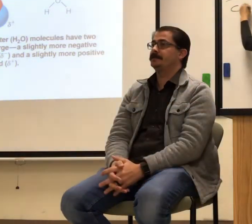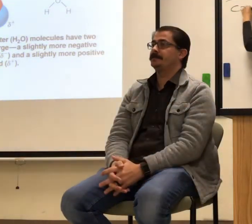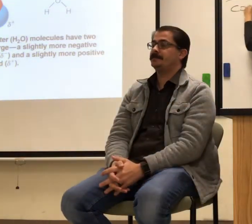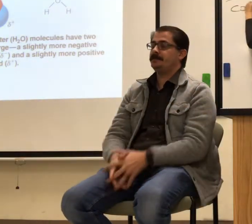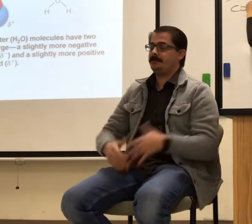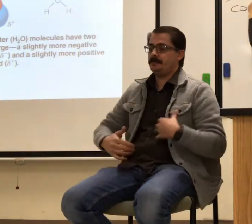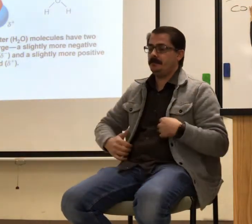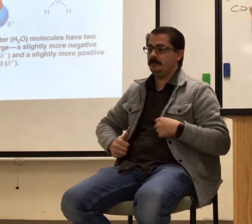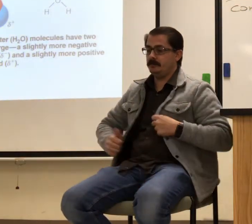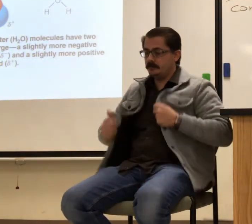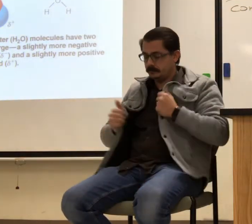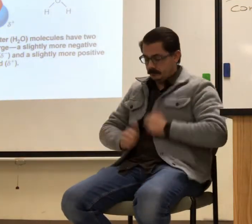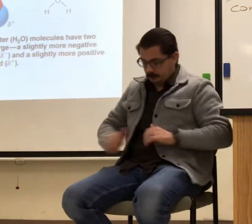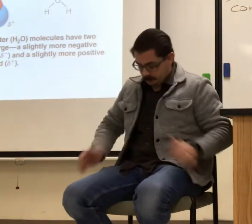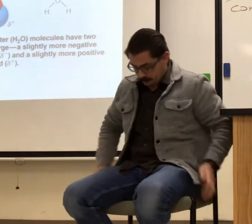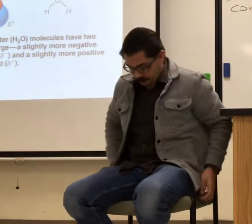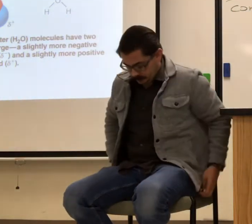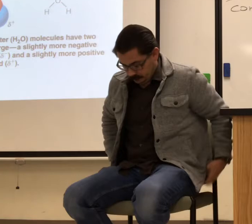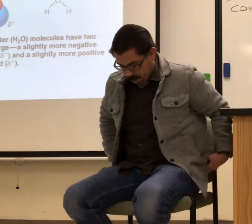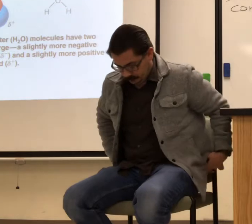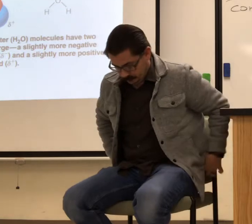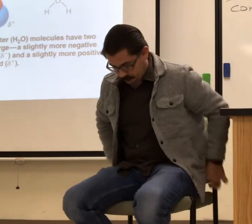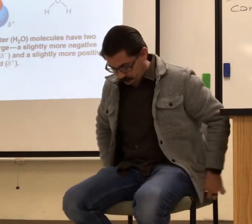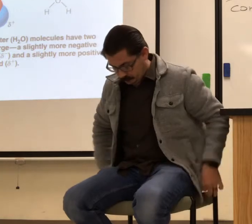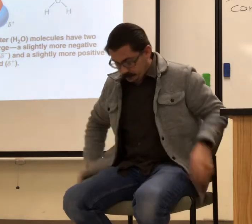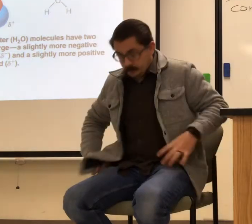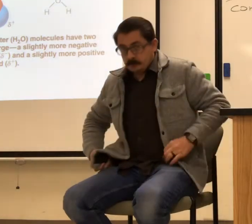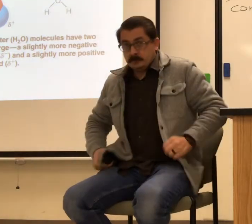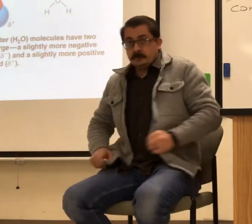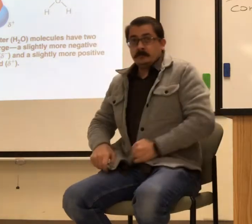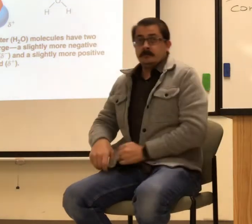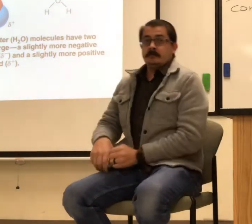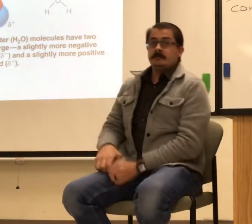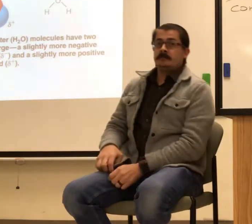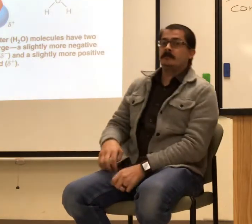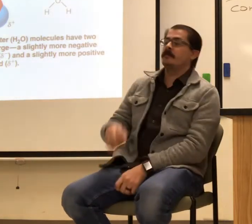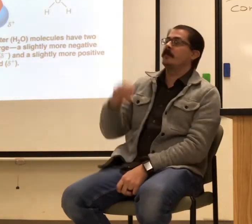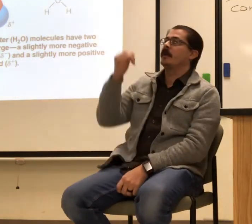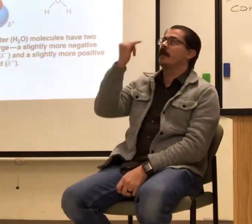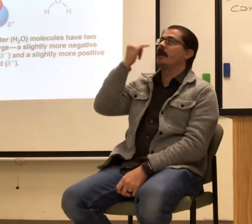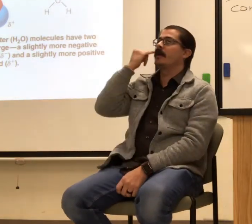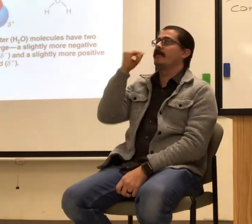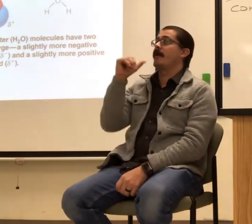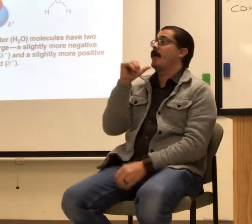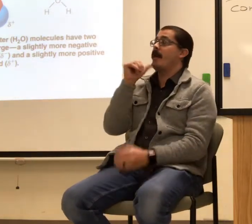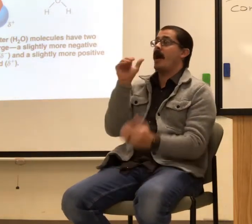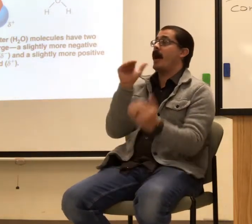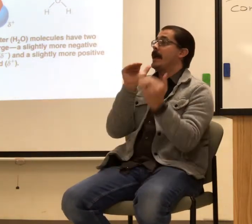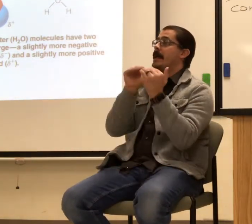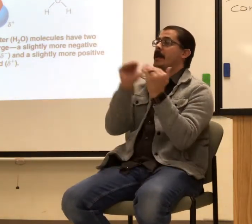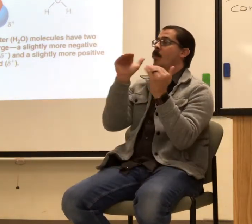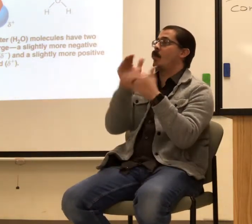continued if it's unequal sharing.